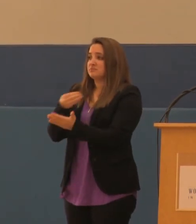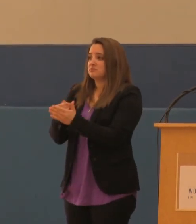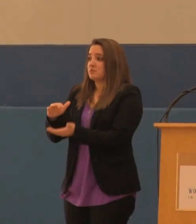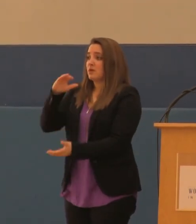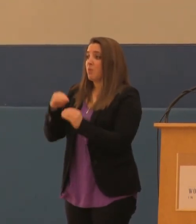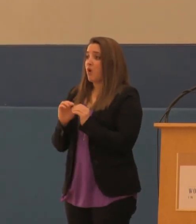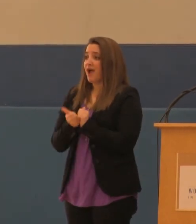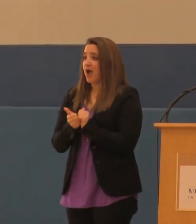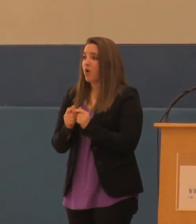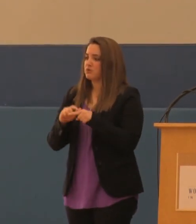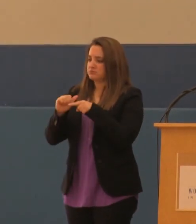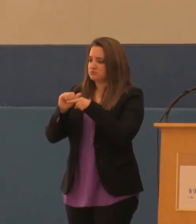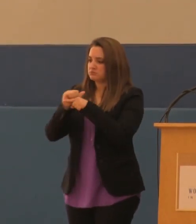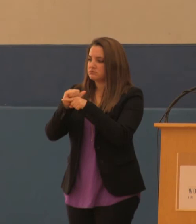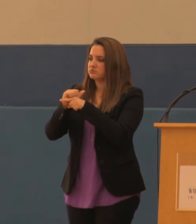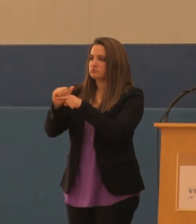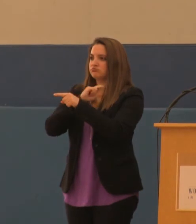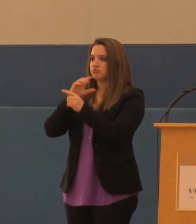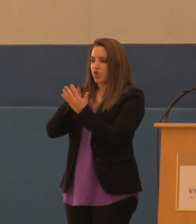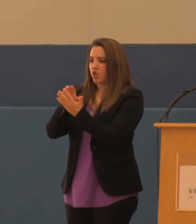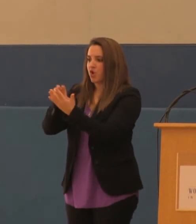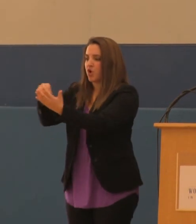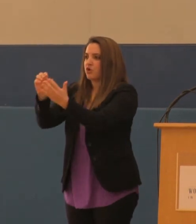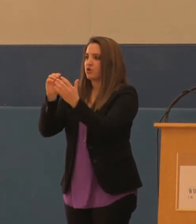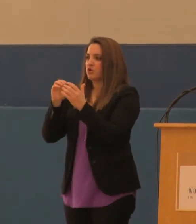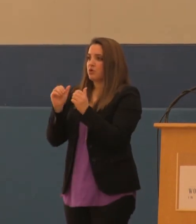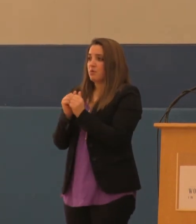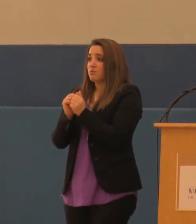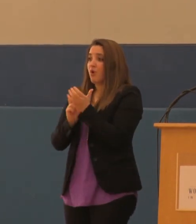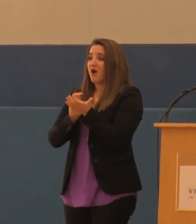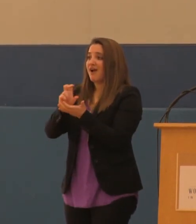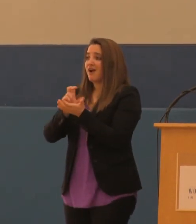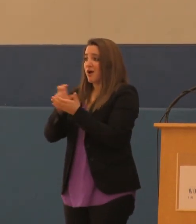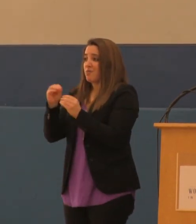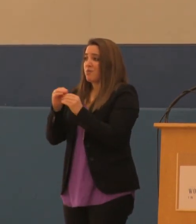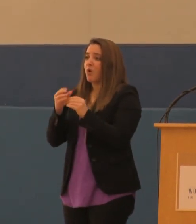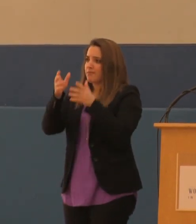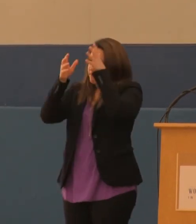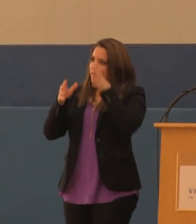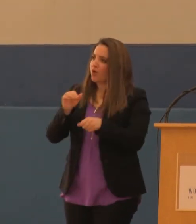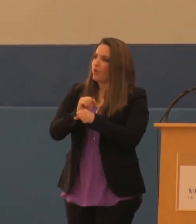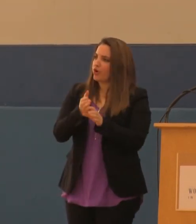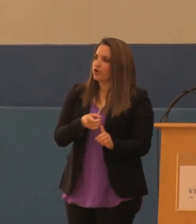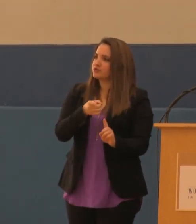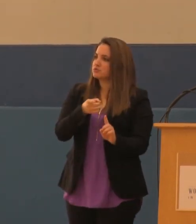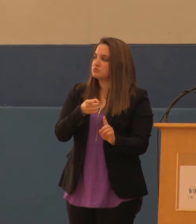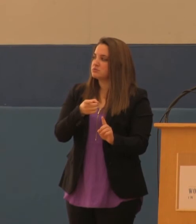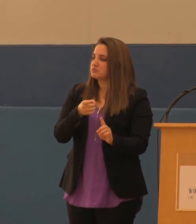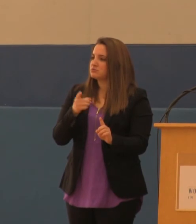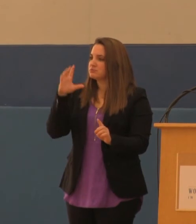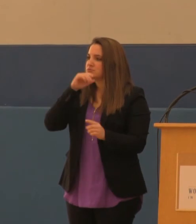for work in occupations with higher shares of male workers. Well, guess what